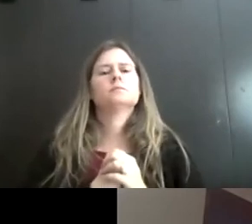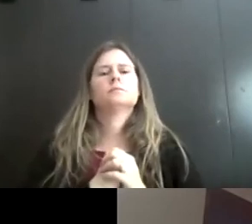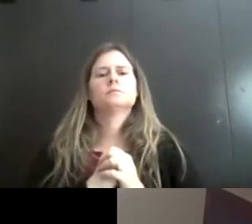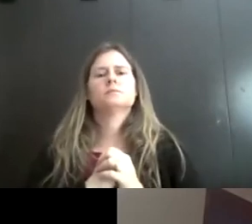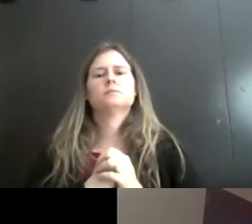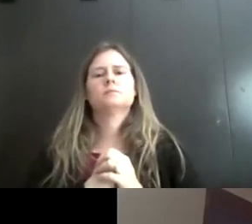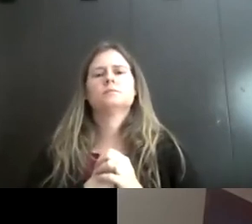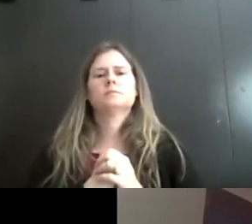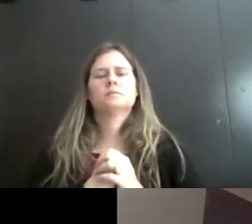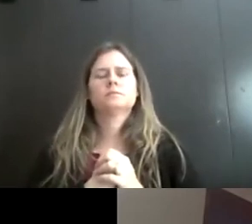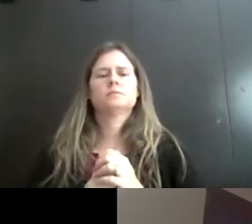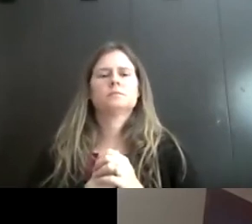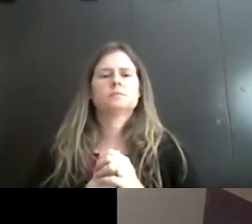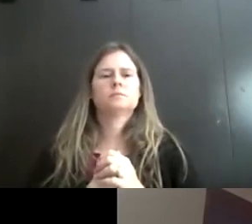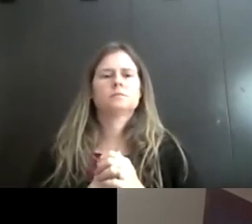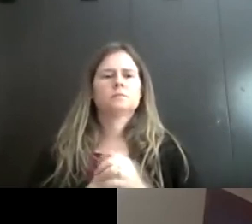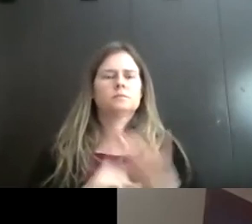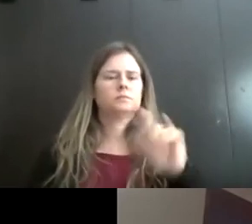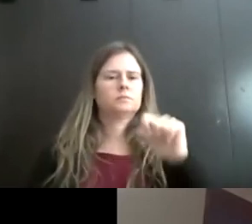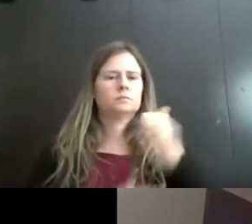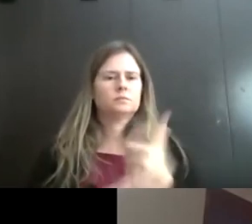We will put that land